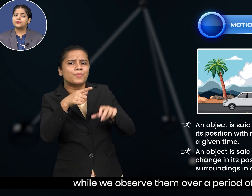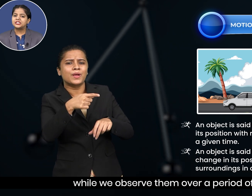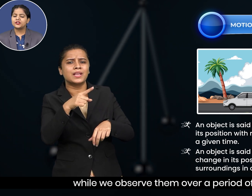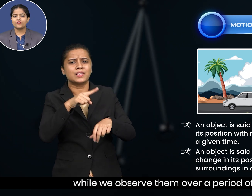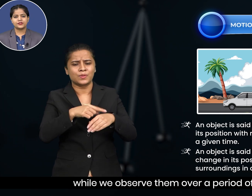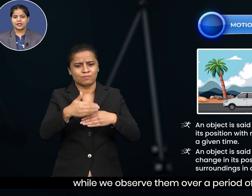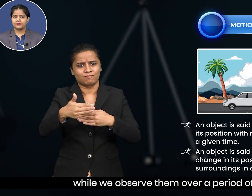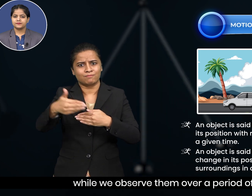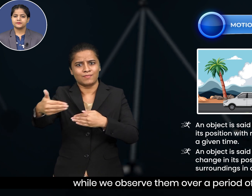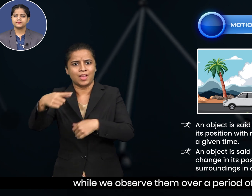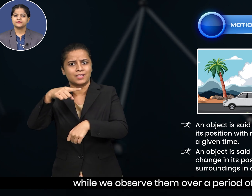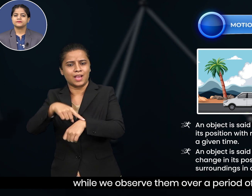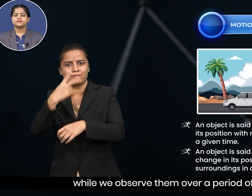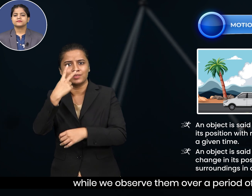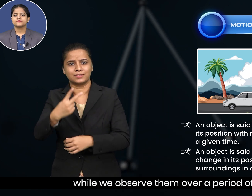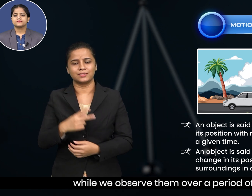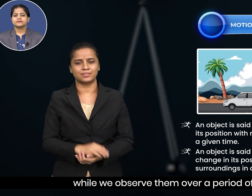over a period of time.